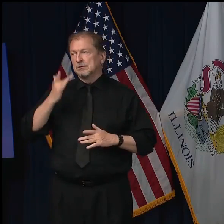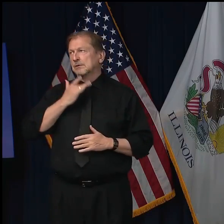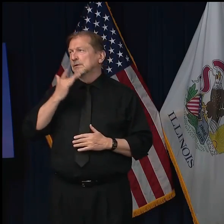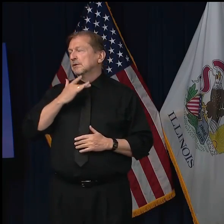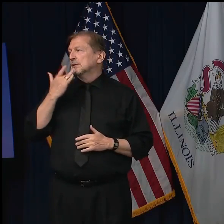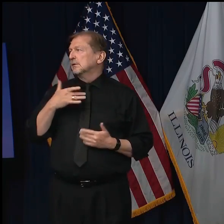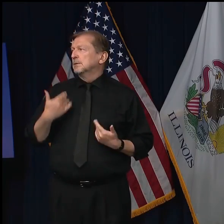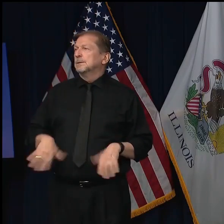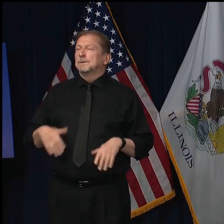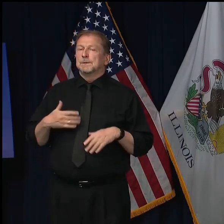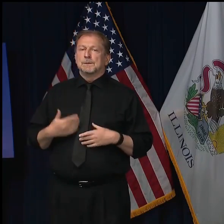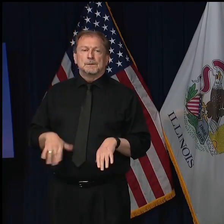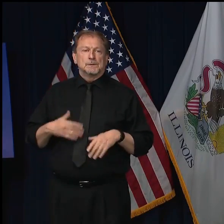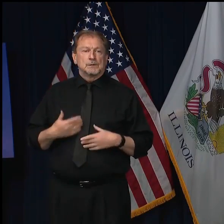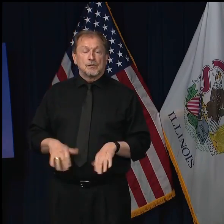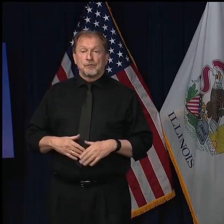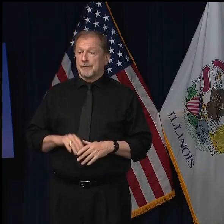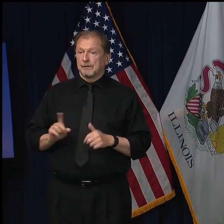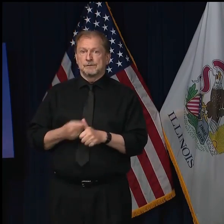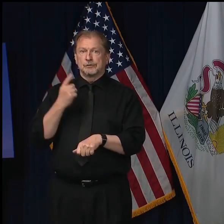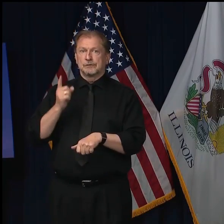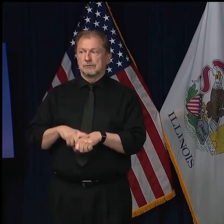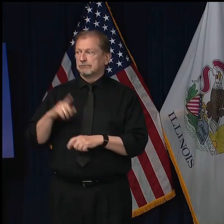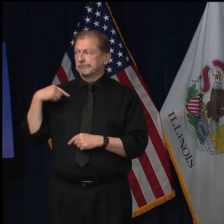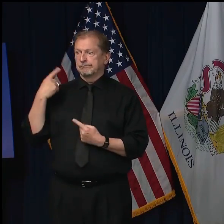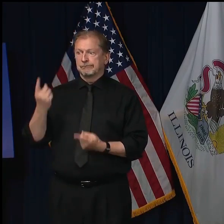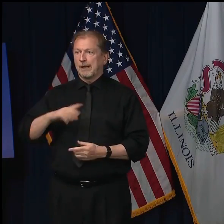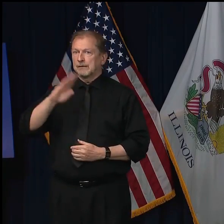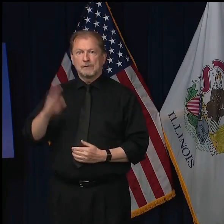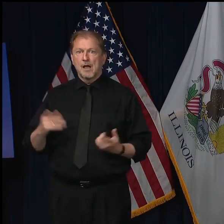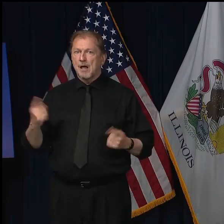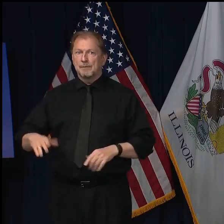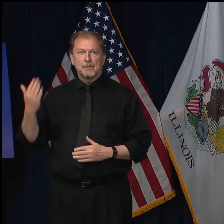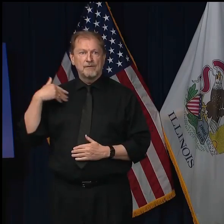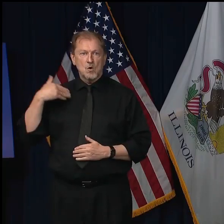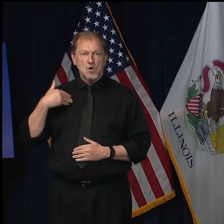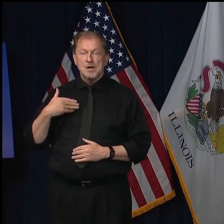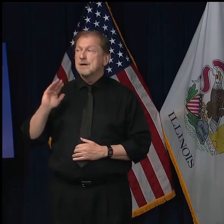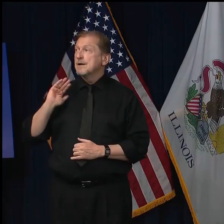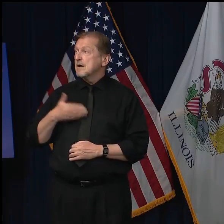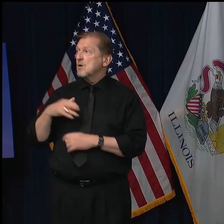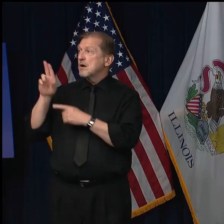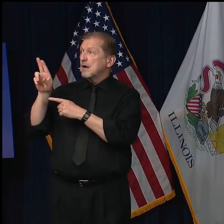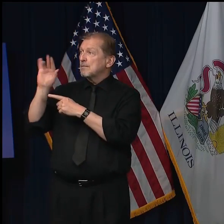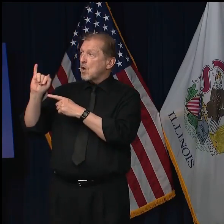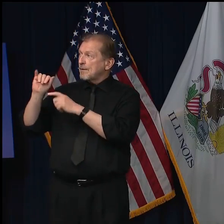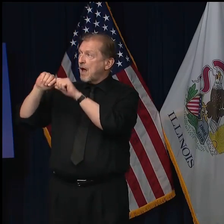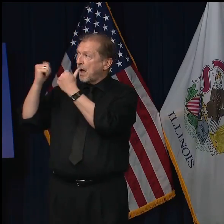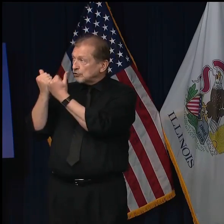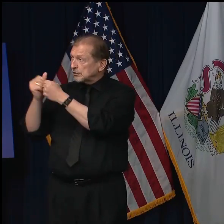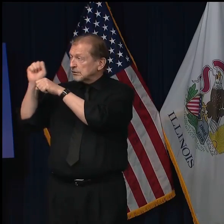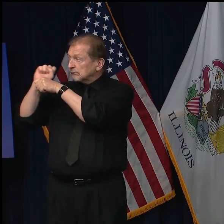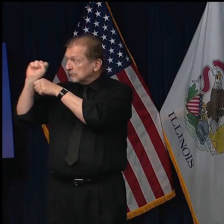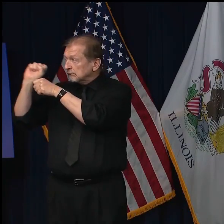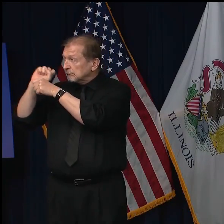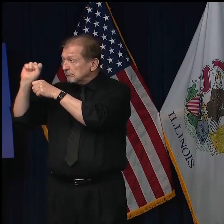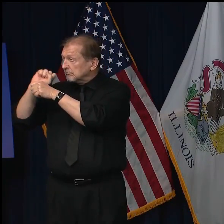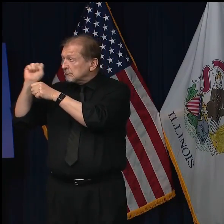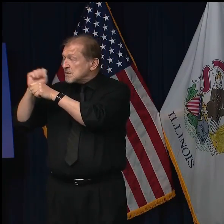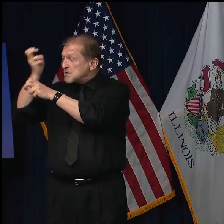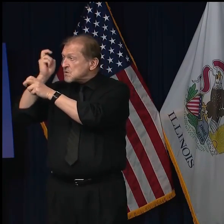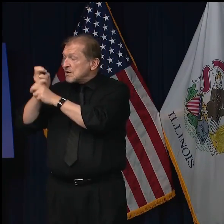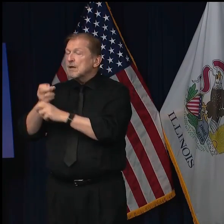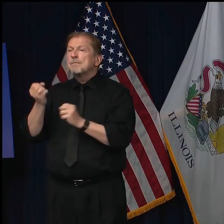breathtaking, and it's unprecedented. IDES is an often overlooked